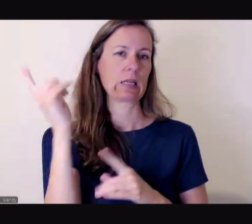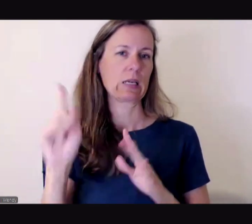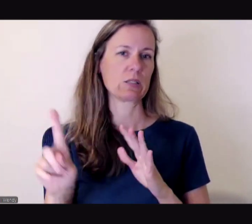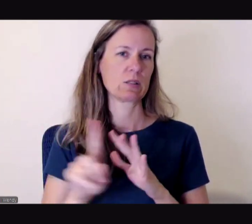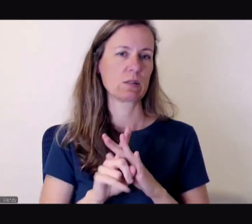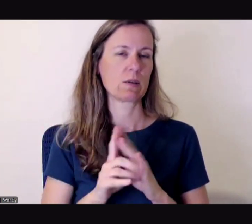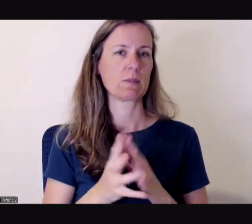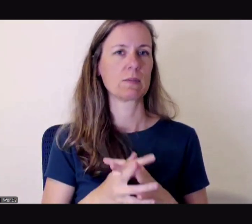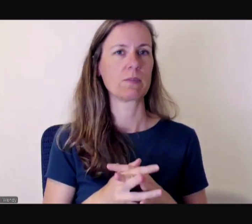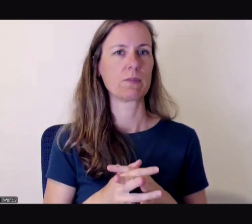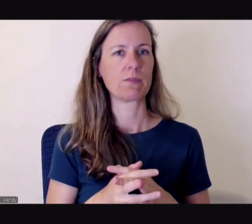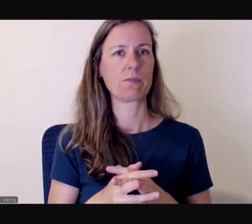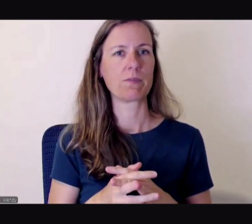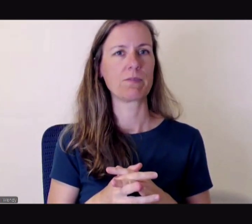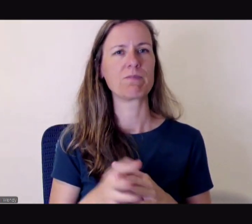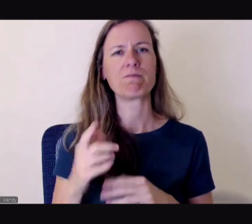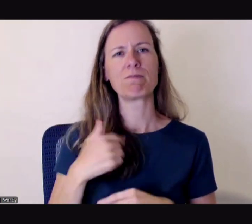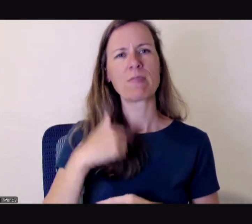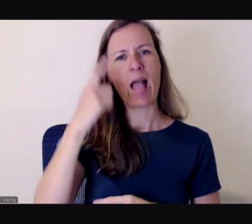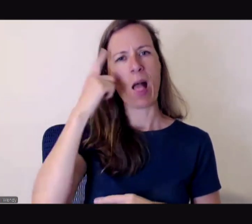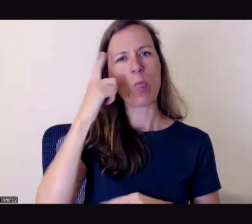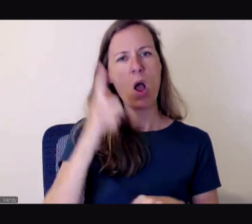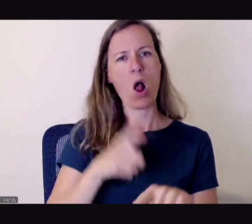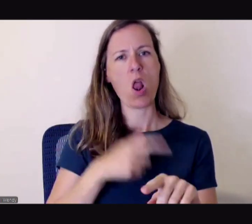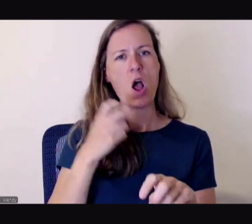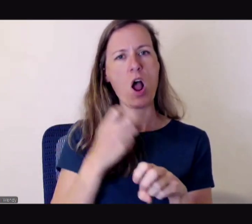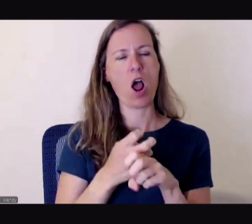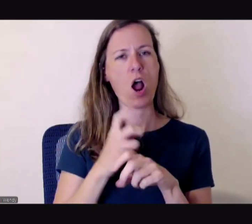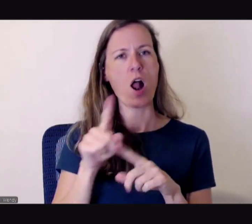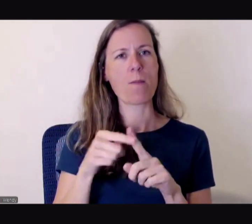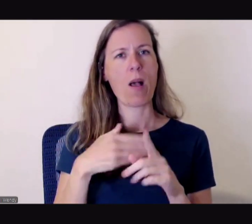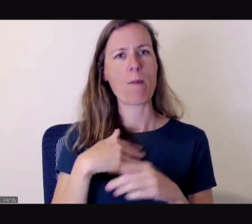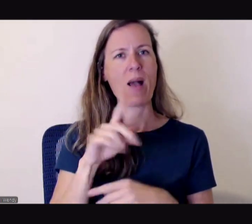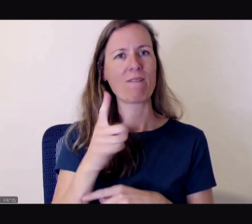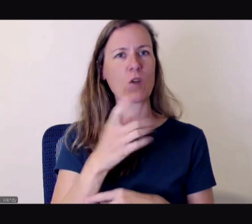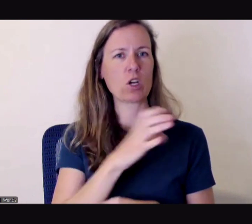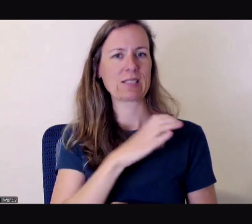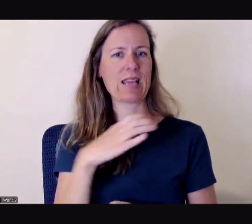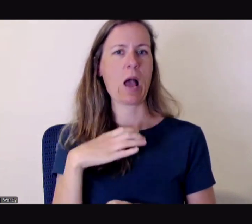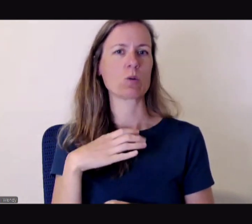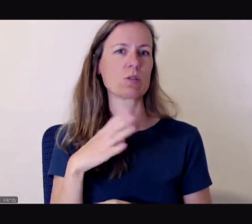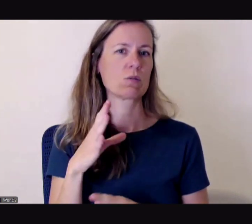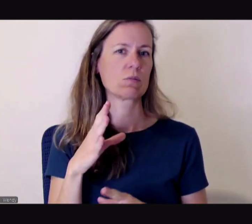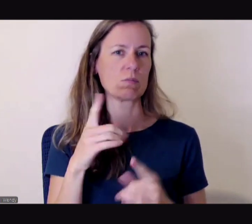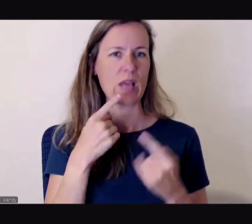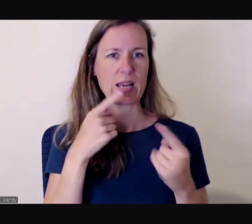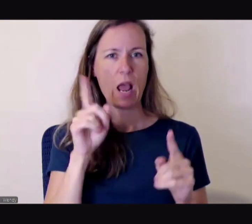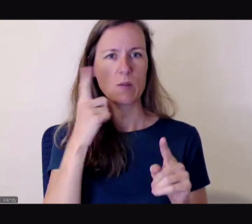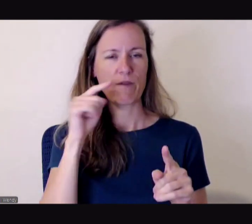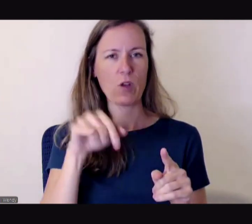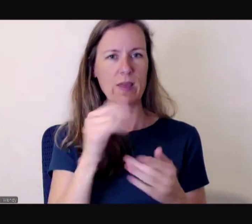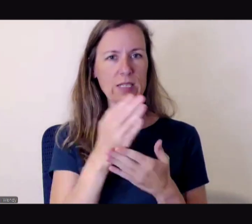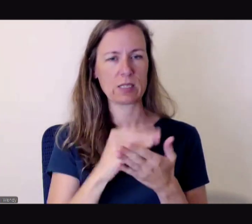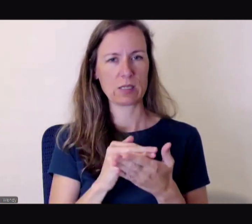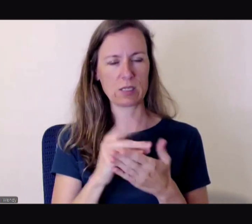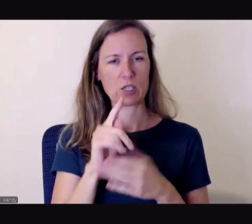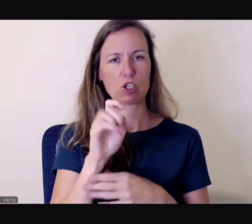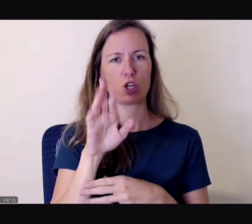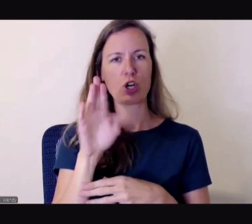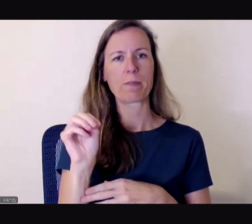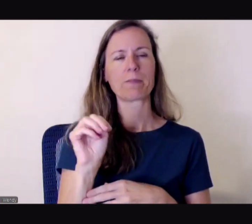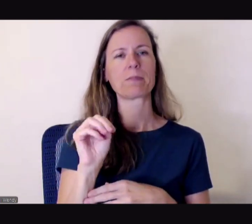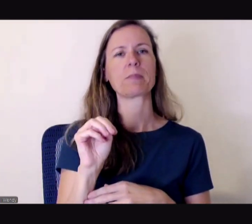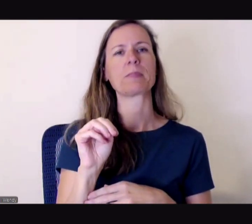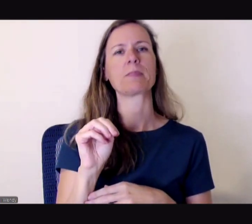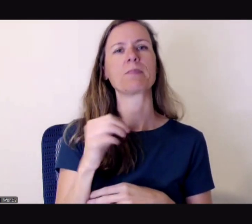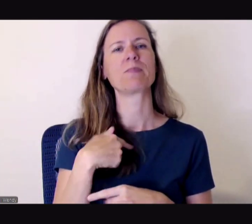thought long and hard about my first council announcements for this term. And I think what I will